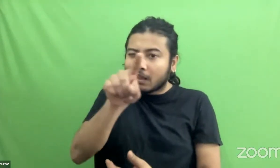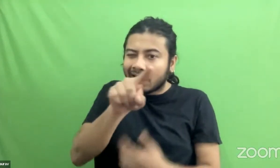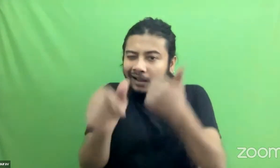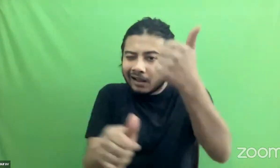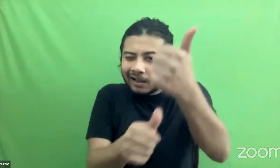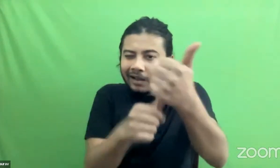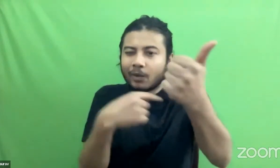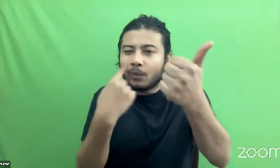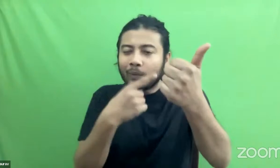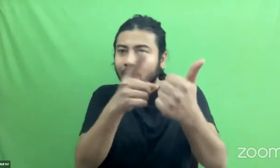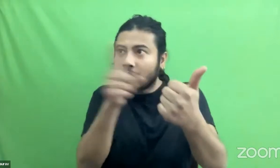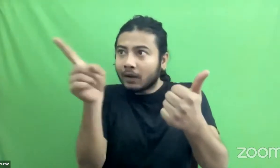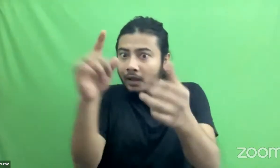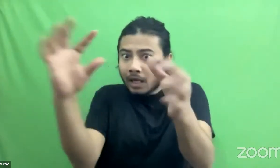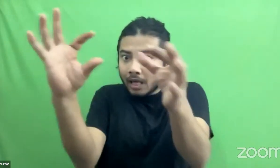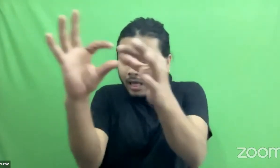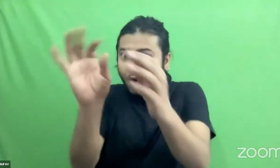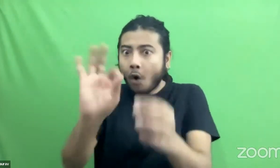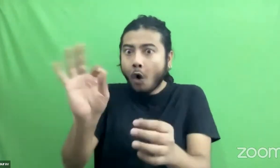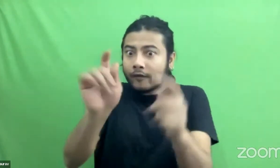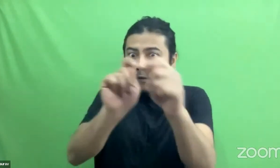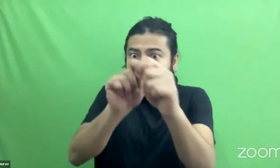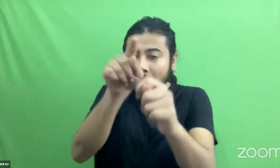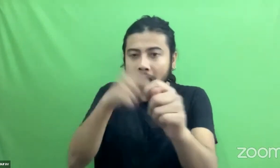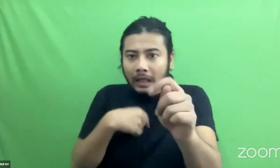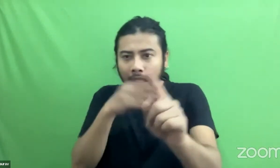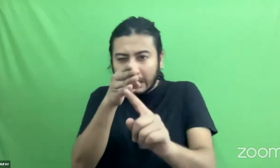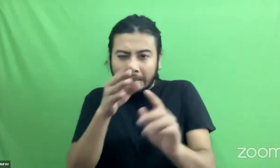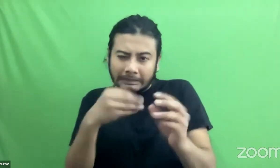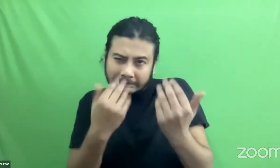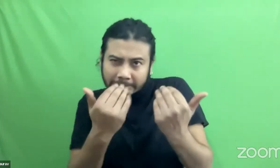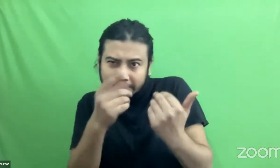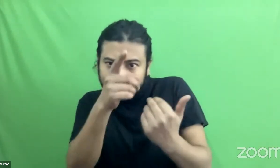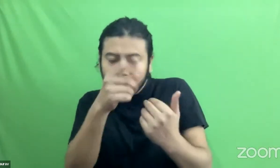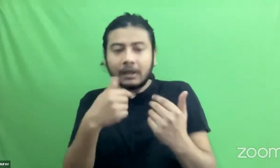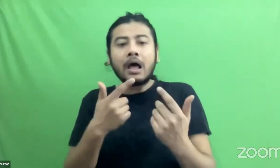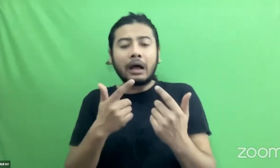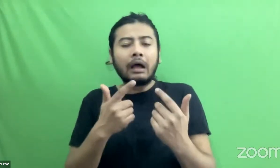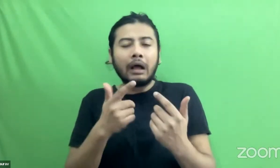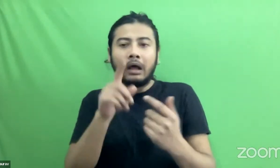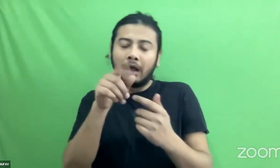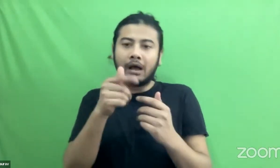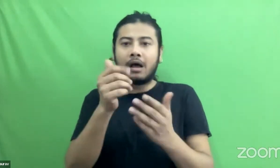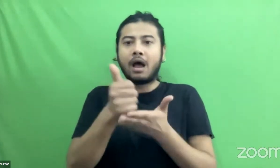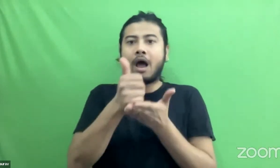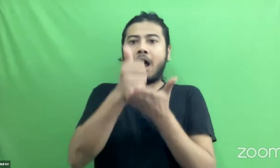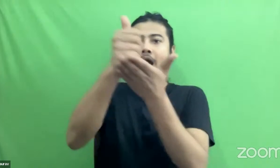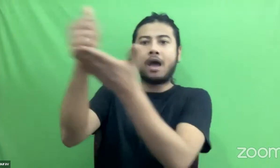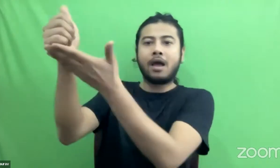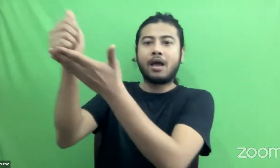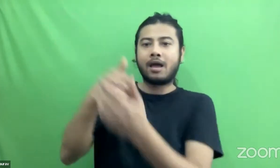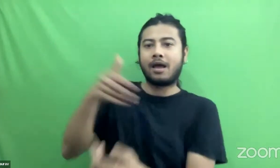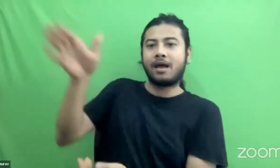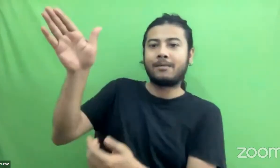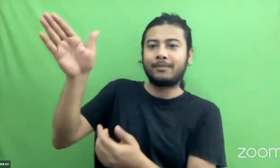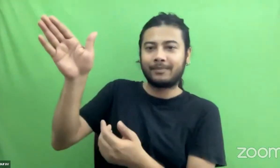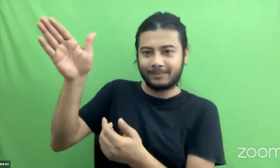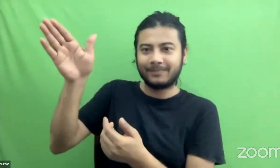the Prime Minister, we will approach some very confidential minister who is very close to that Prime Minister. Understand? Then